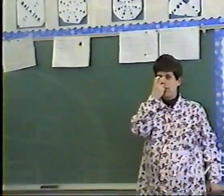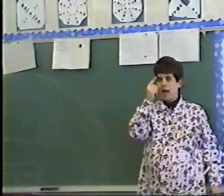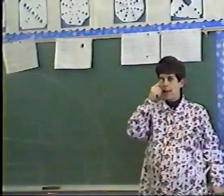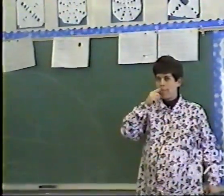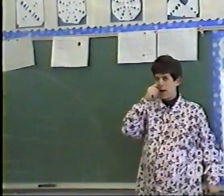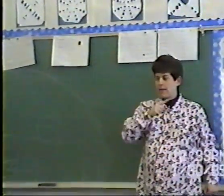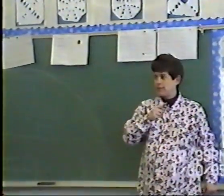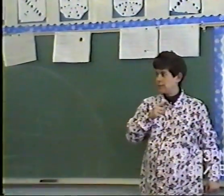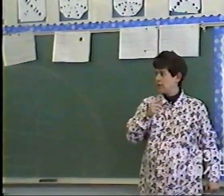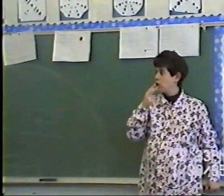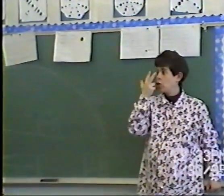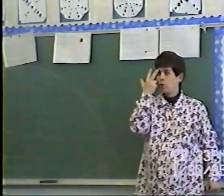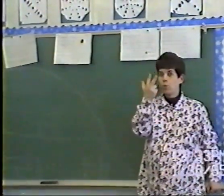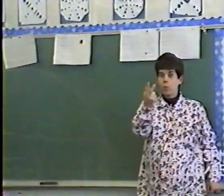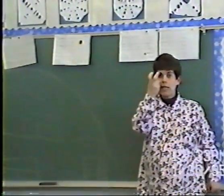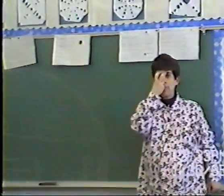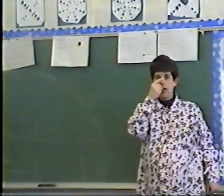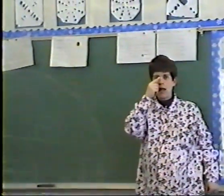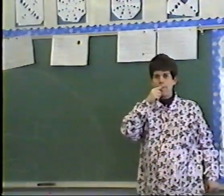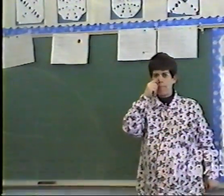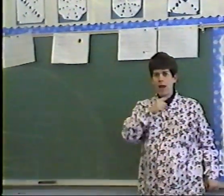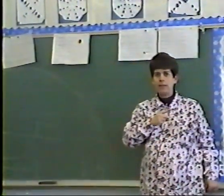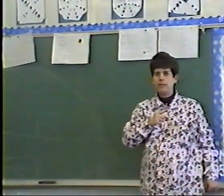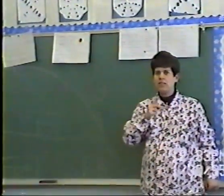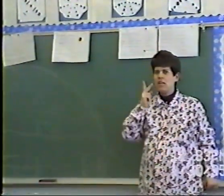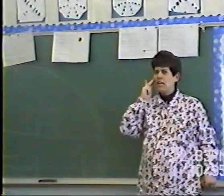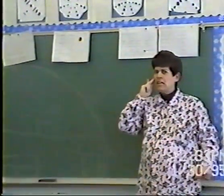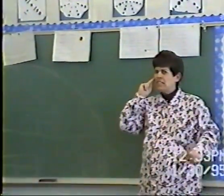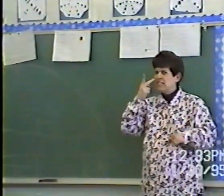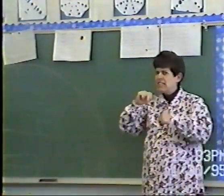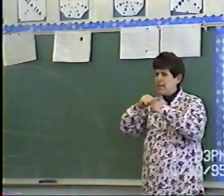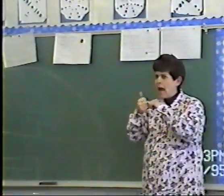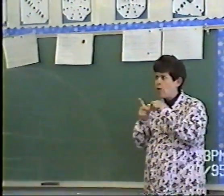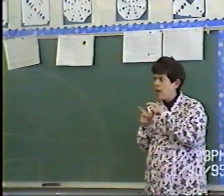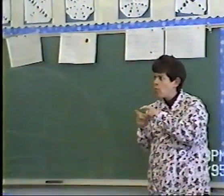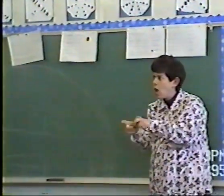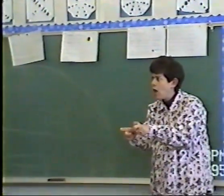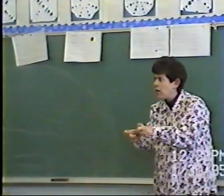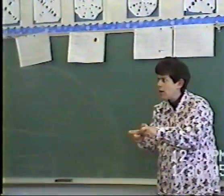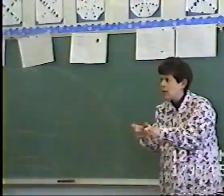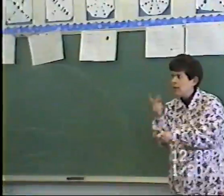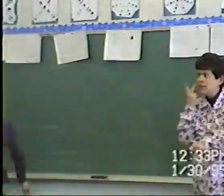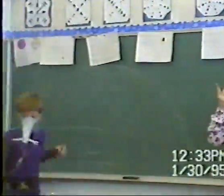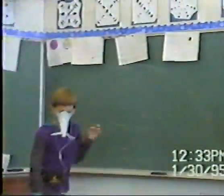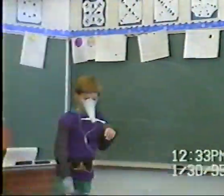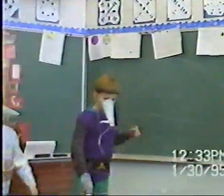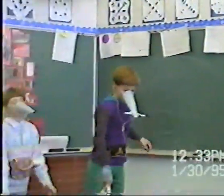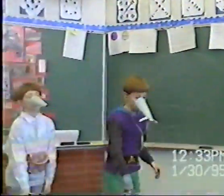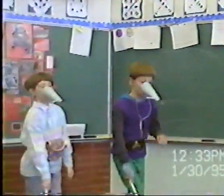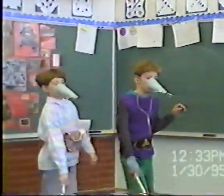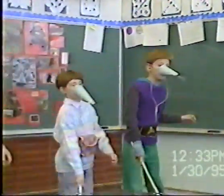blind mice. Three blind mice. See how they run. See how they run.